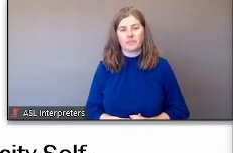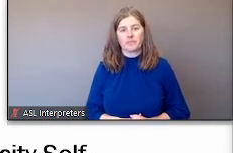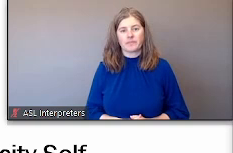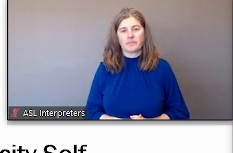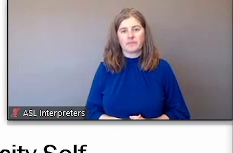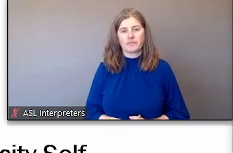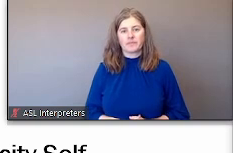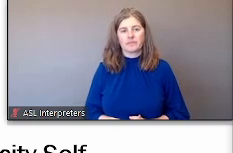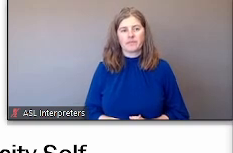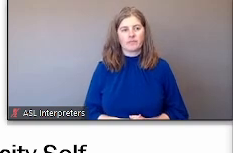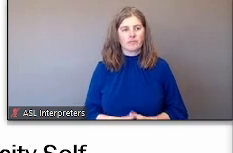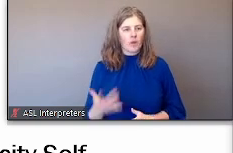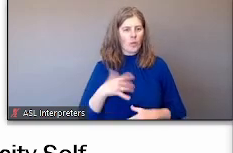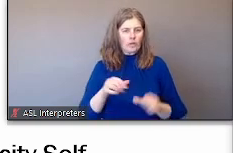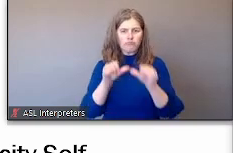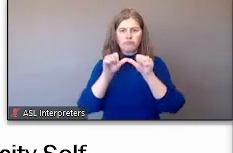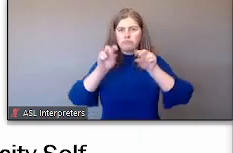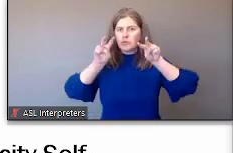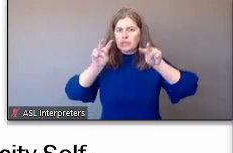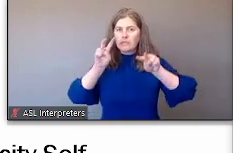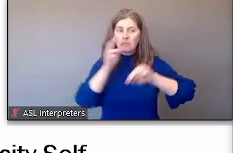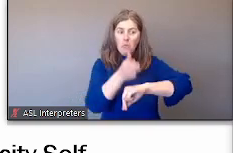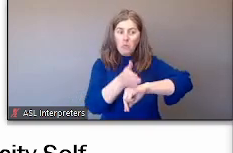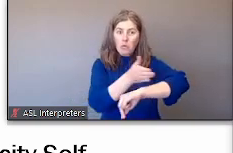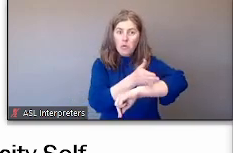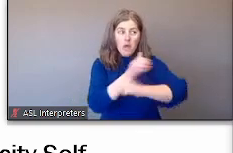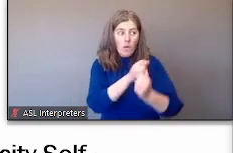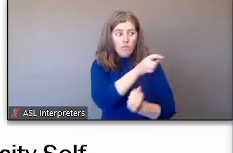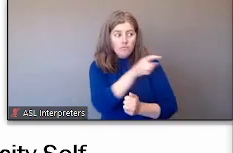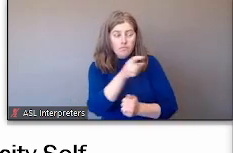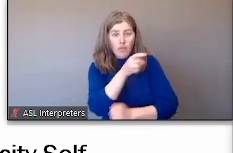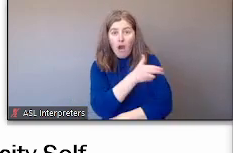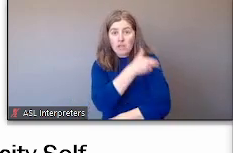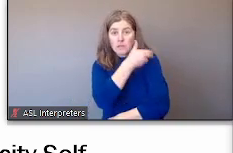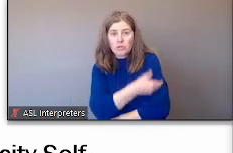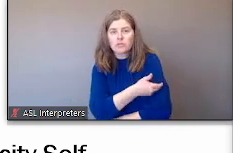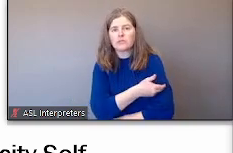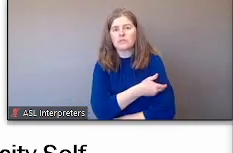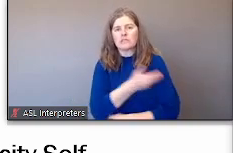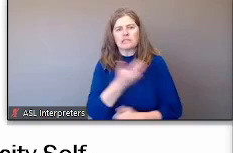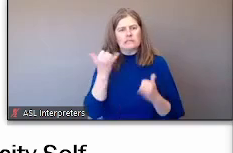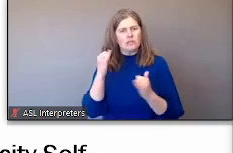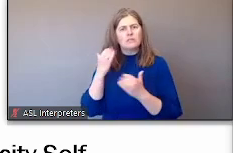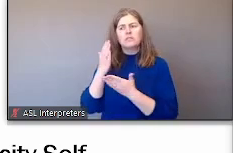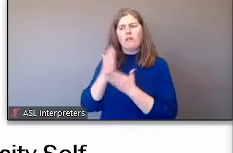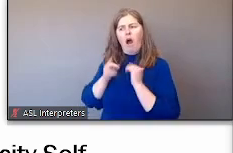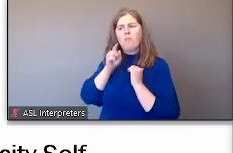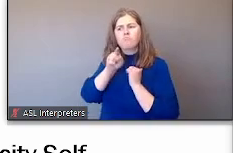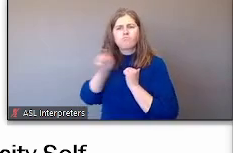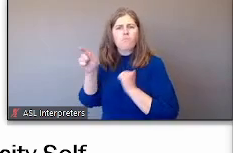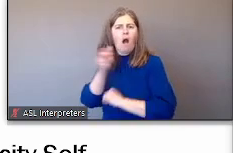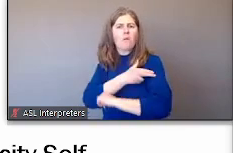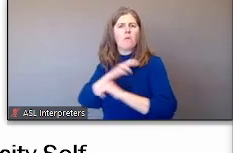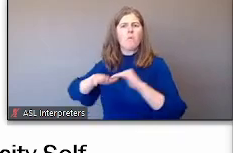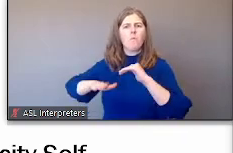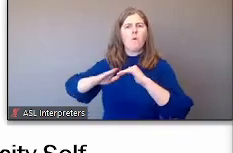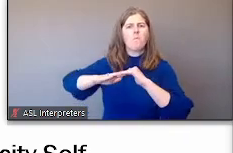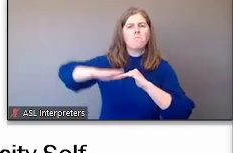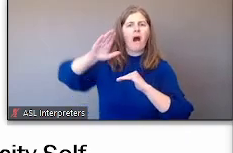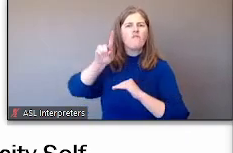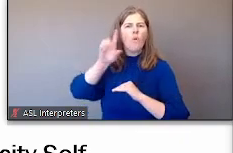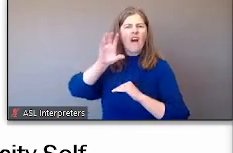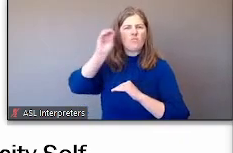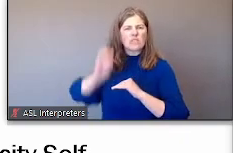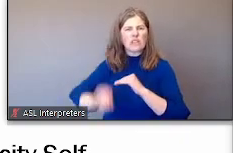We continue to see improvement in our hospitals. We still have some hospitals over 100%